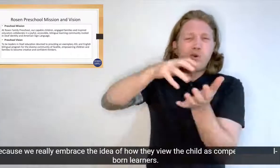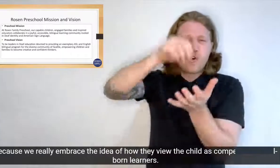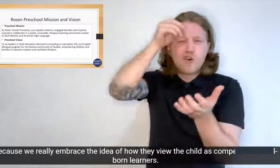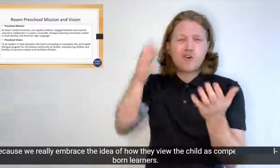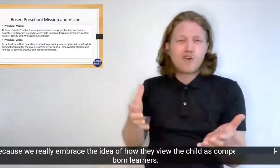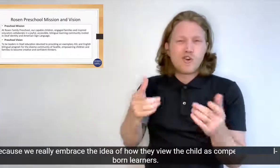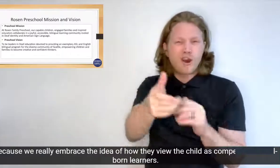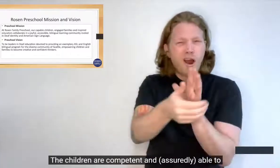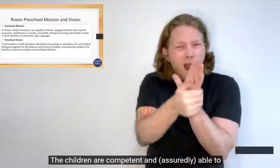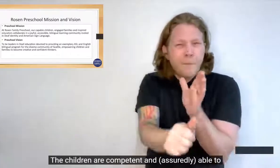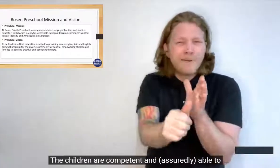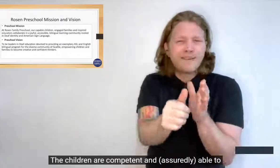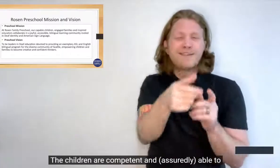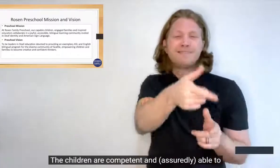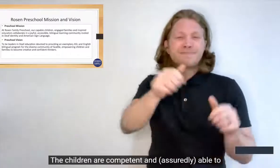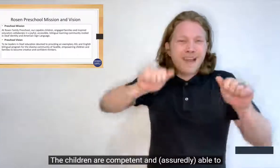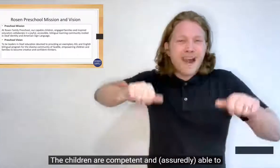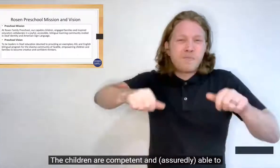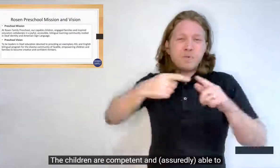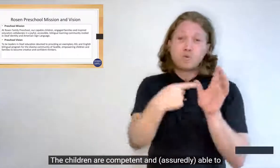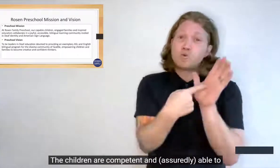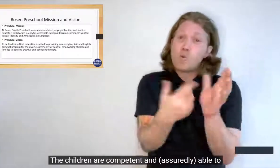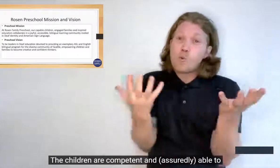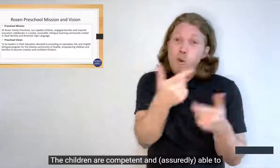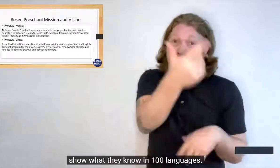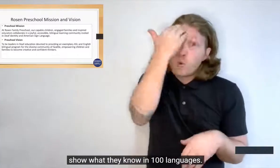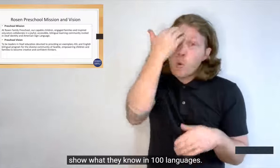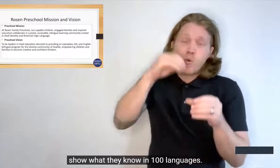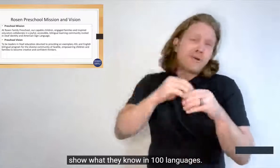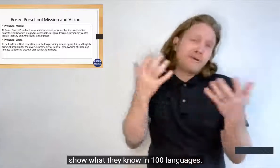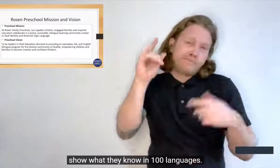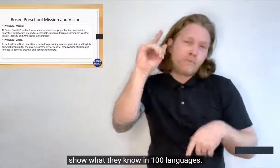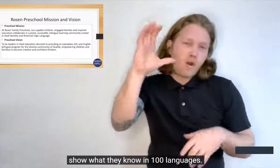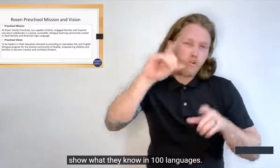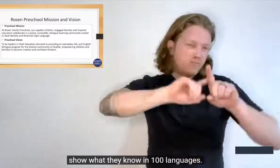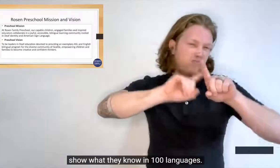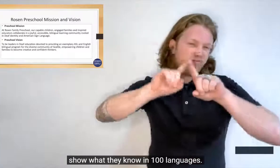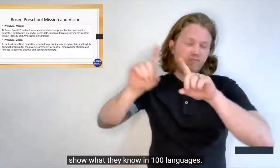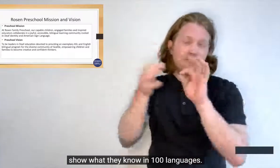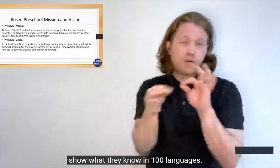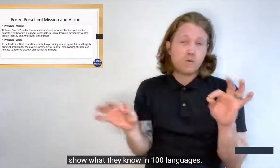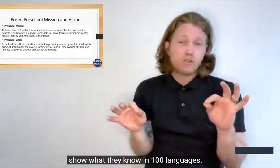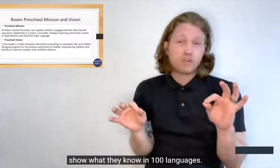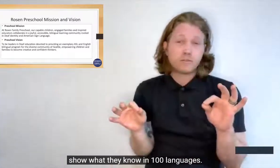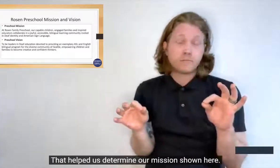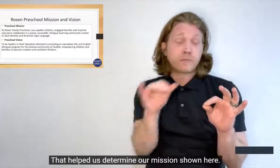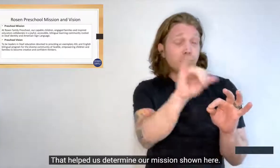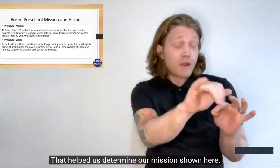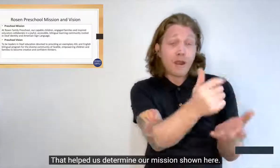natural-born learner. The children are competent and are able to show what they know in 100 different